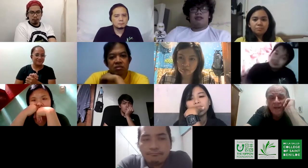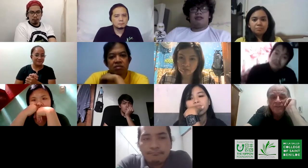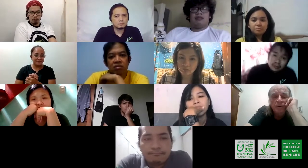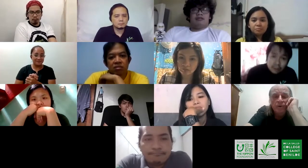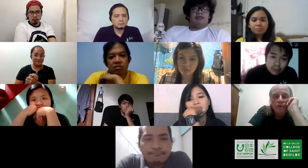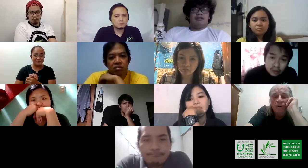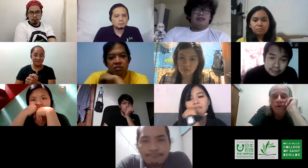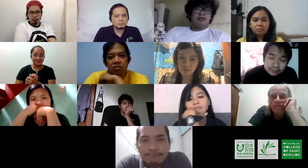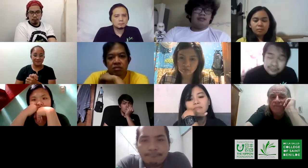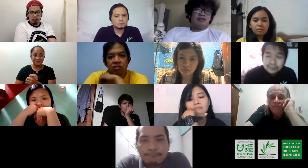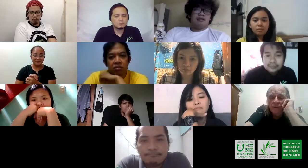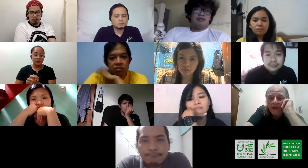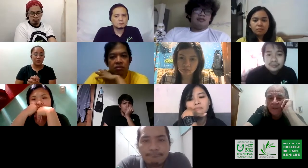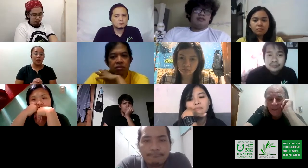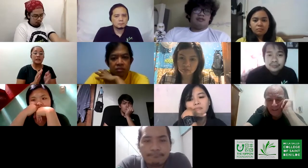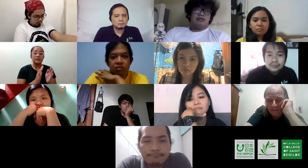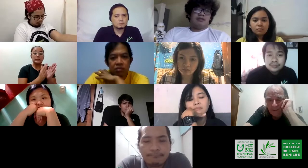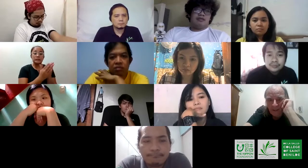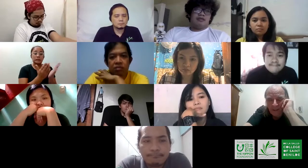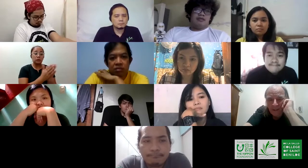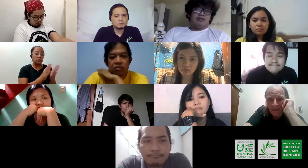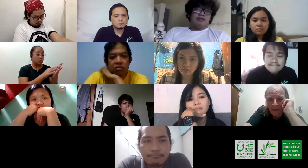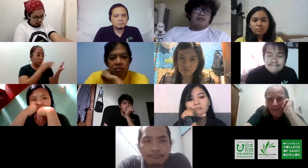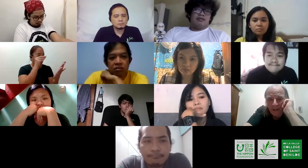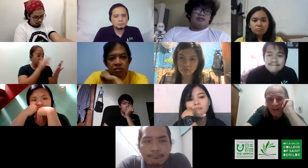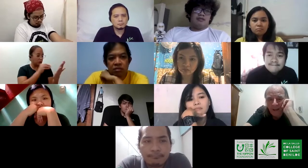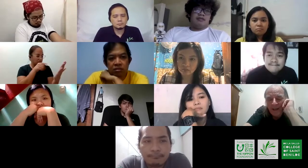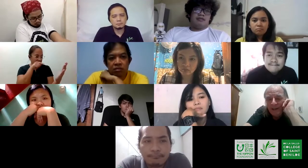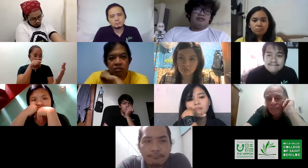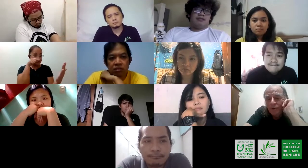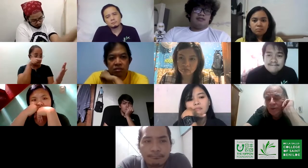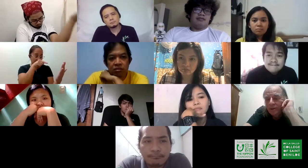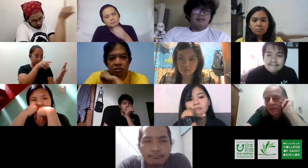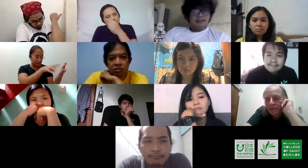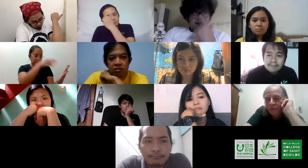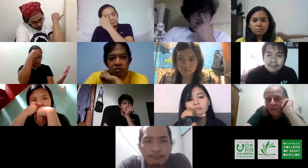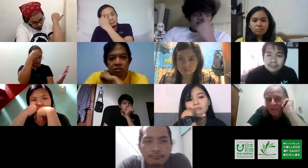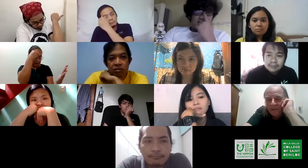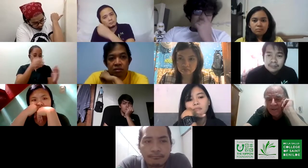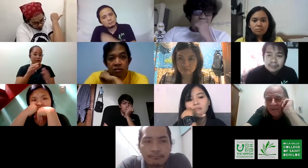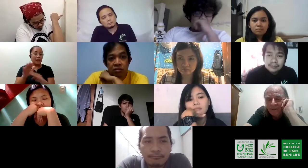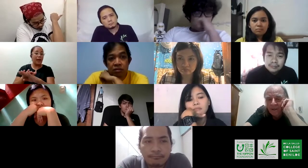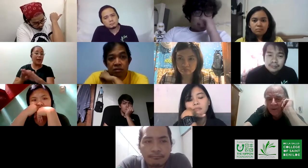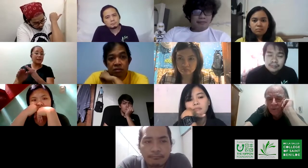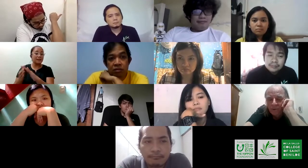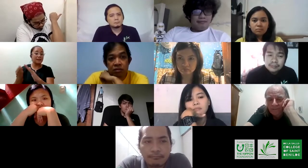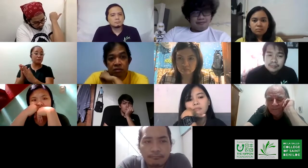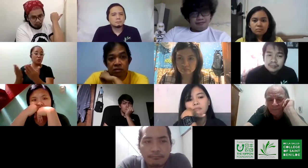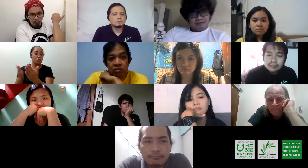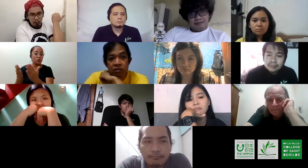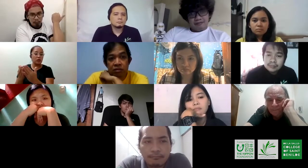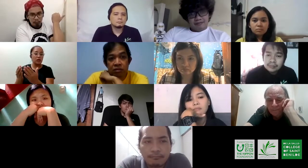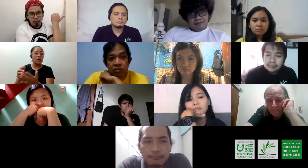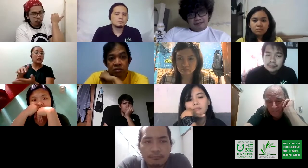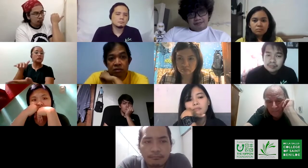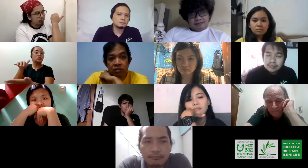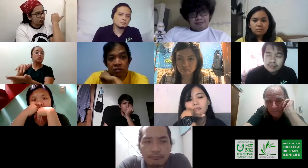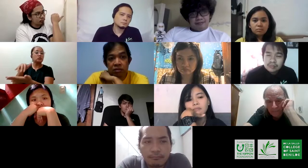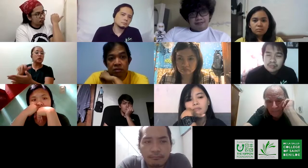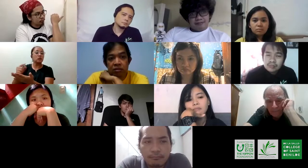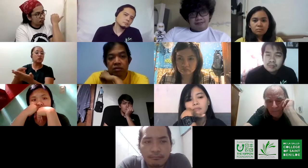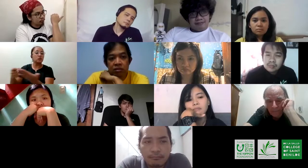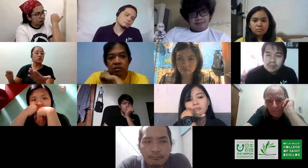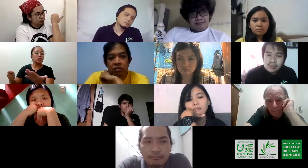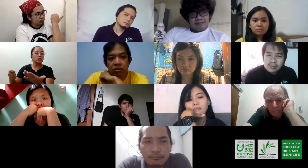A textbook you learn from directly. A handbook you use as a study tool.